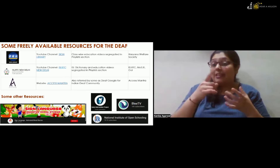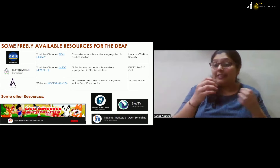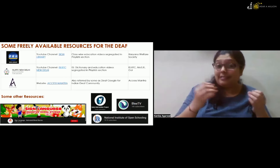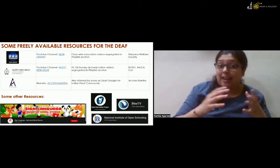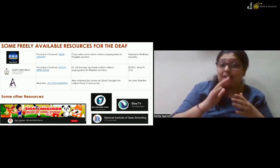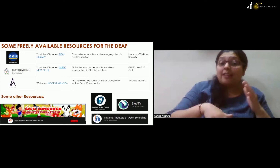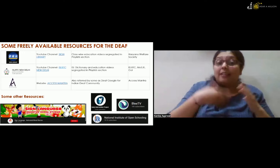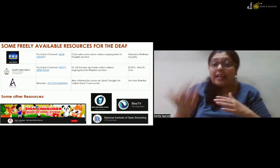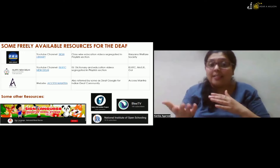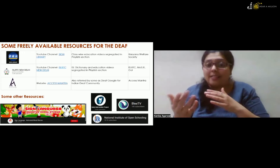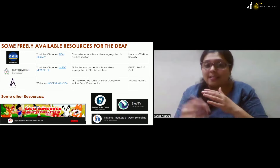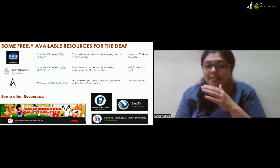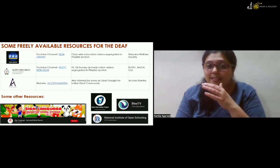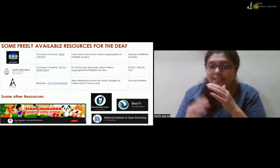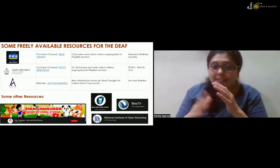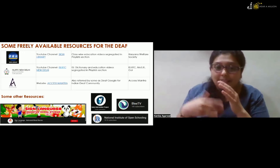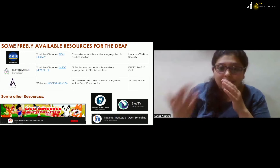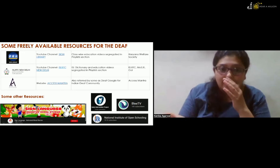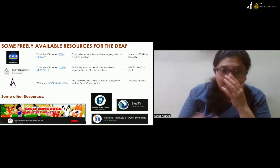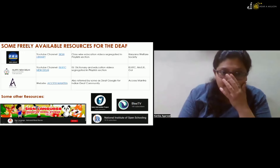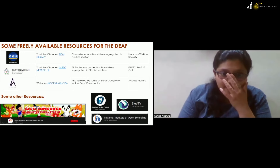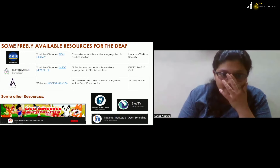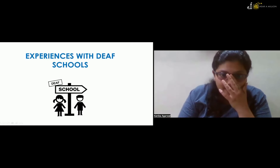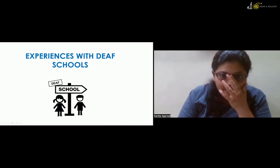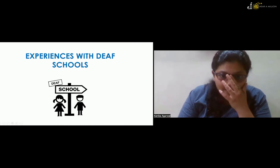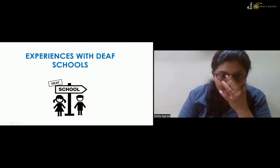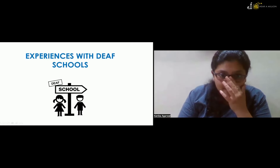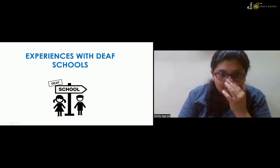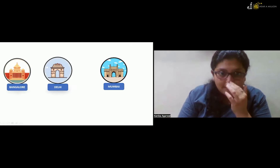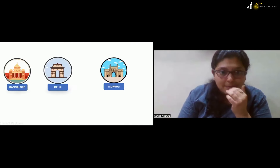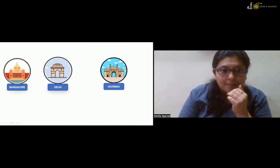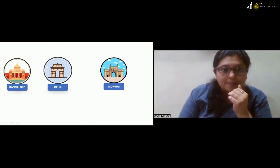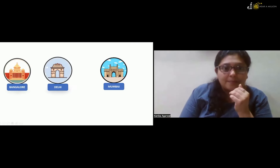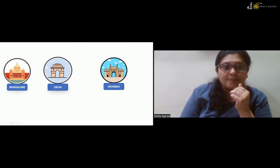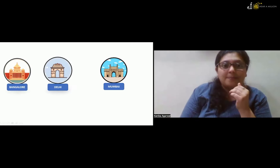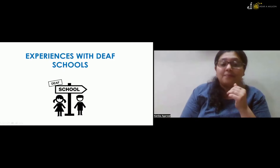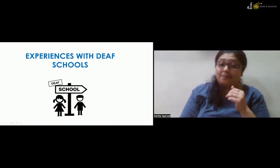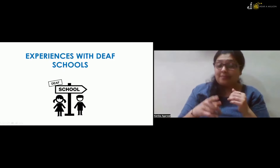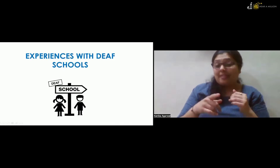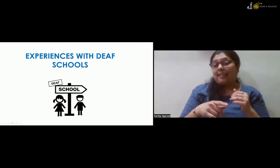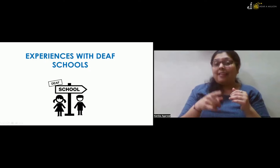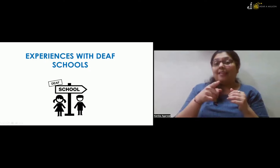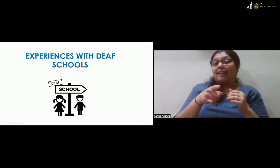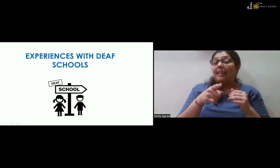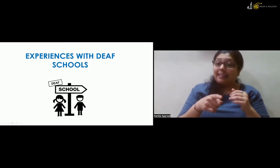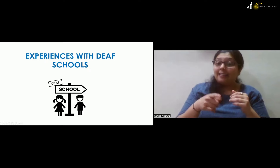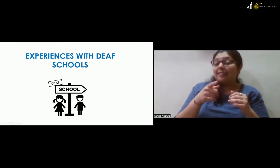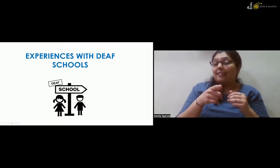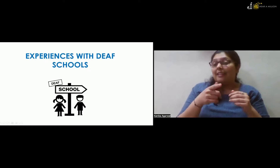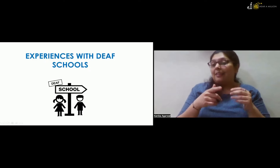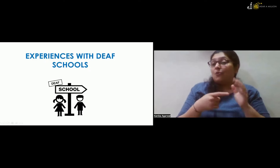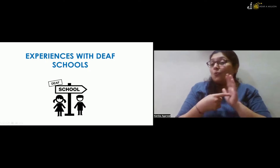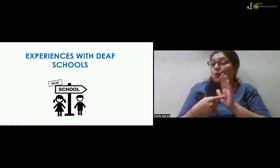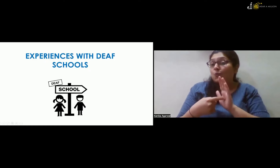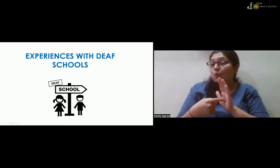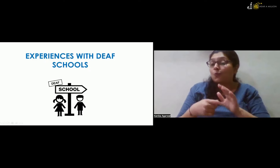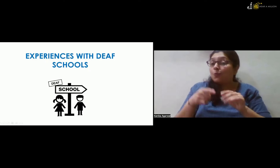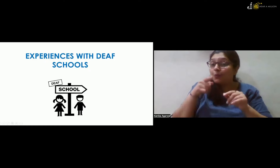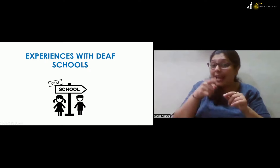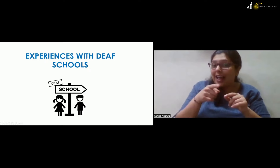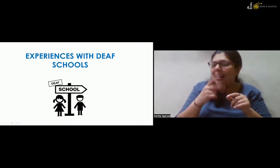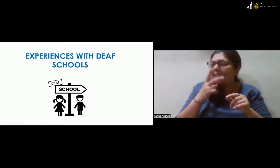they wanted to provide information for their kids, accessible information. So they were going to use this information and show it to their children. And they were